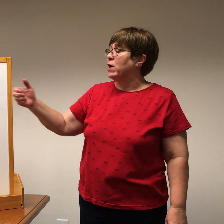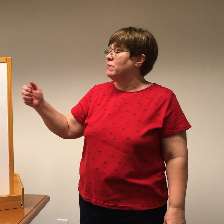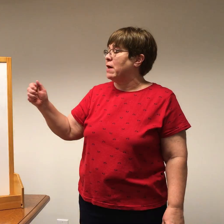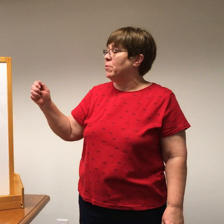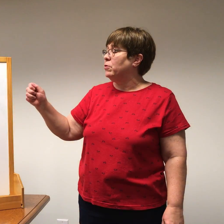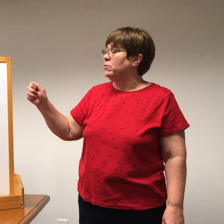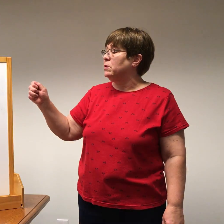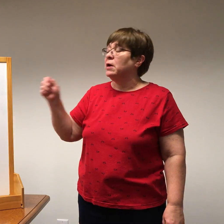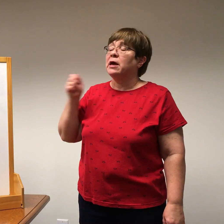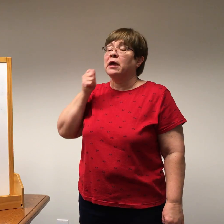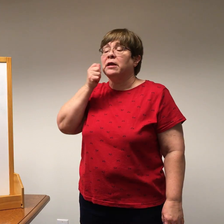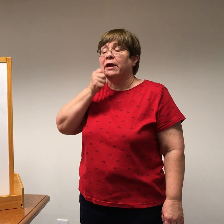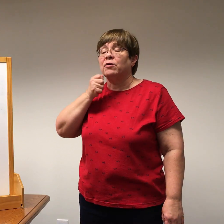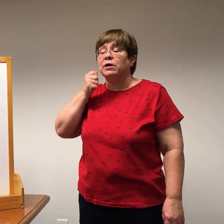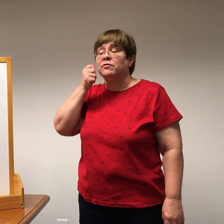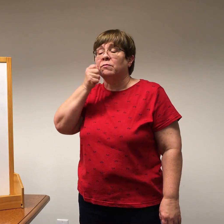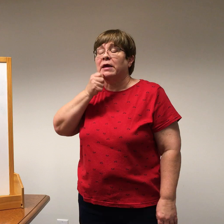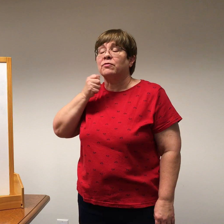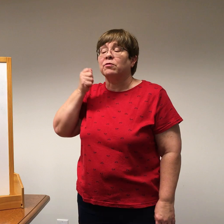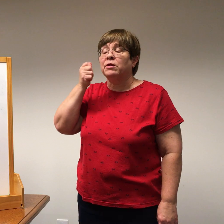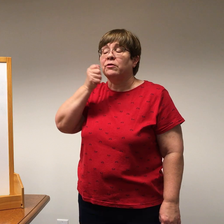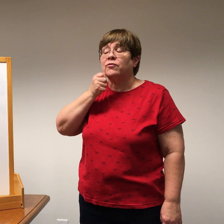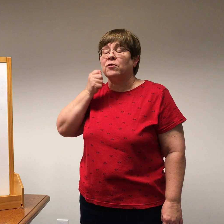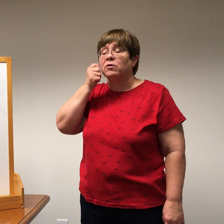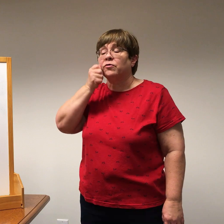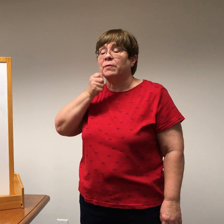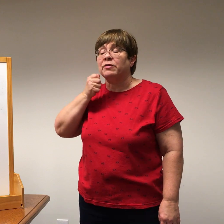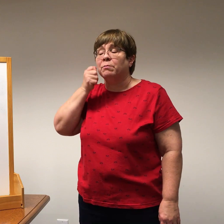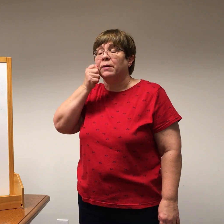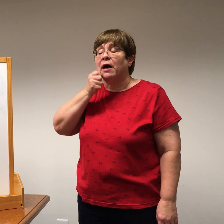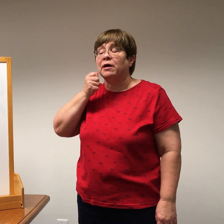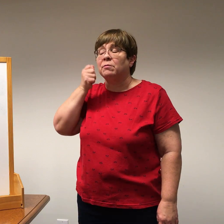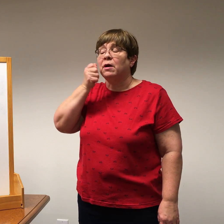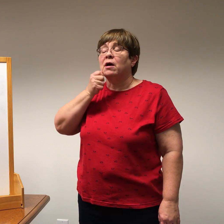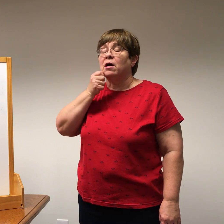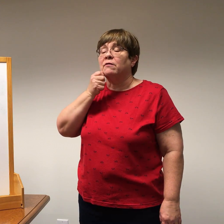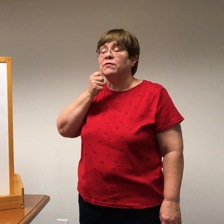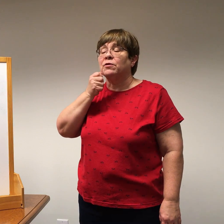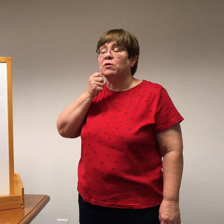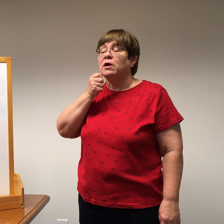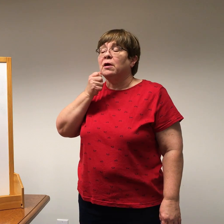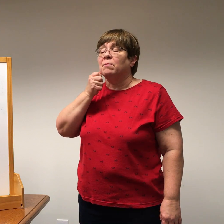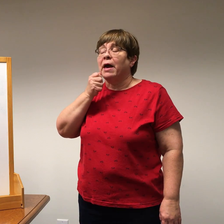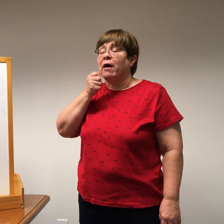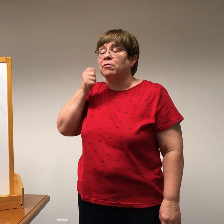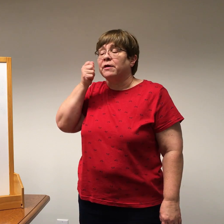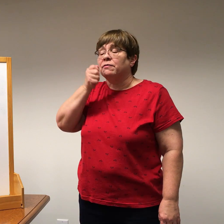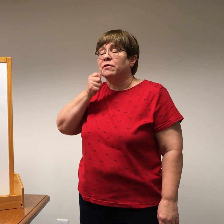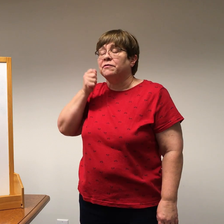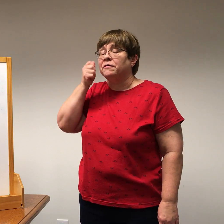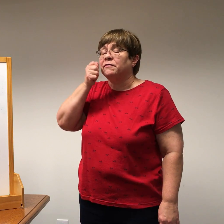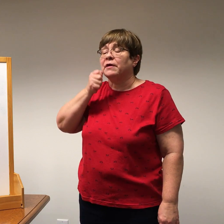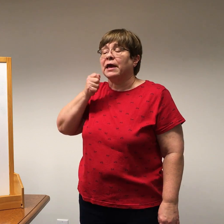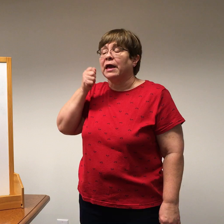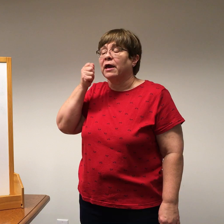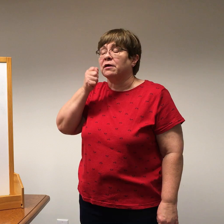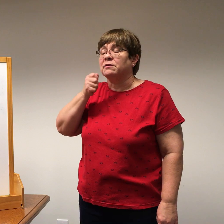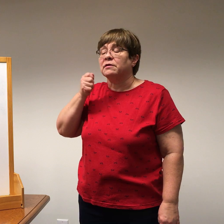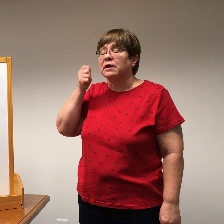Grab that balloon, and now you're going to make the little circles by the bottom of your mouth, and this is